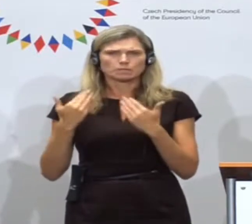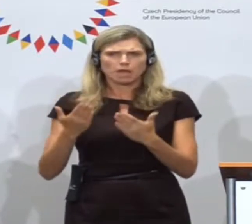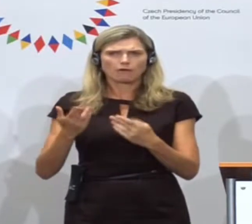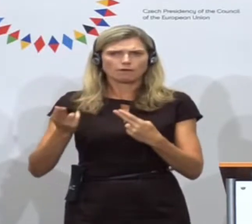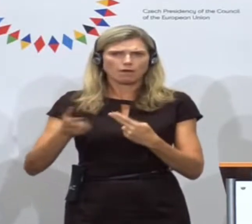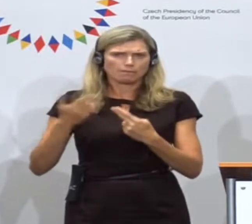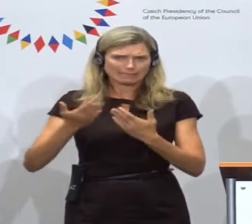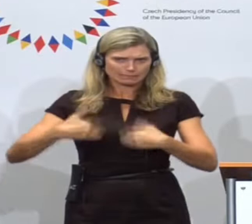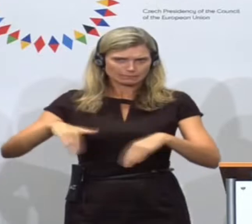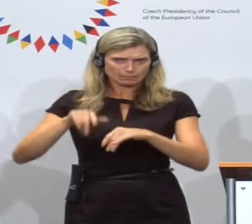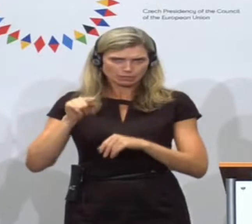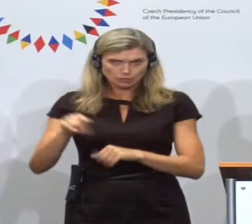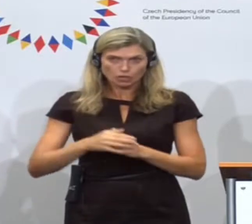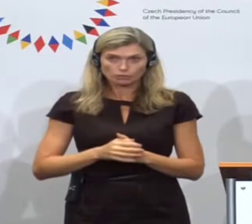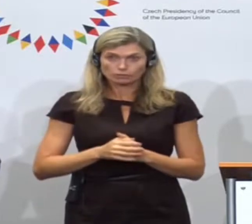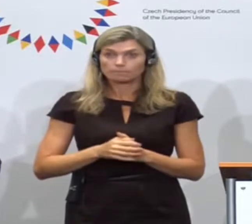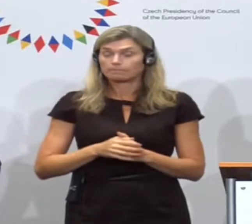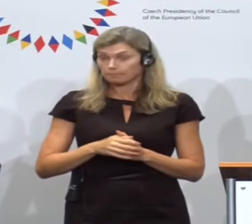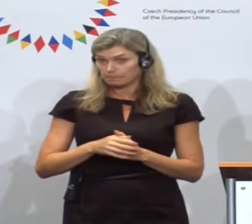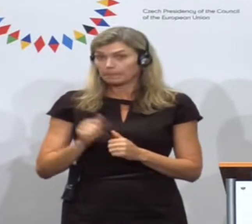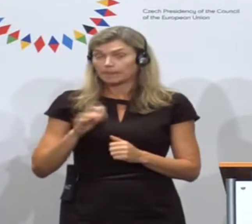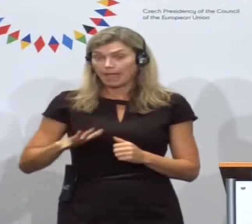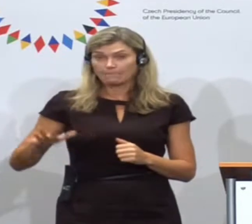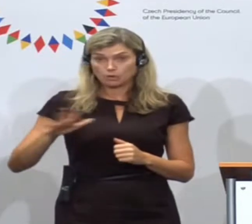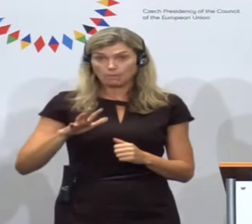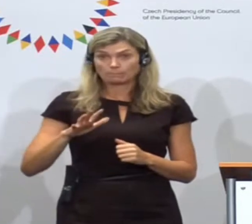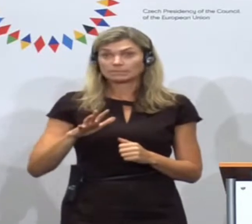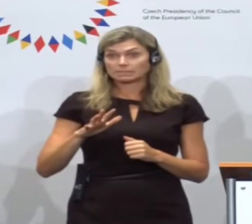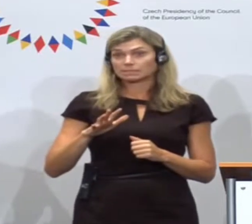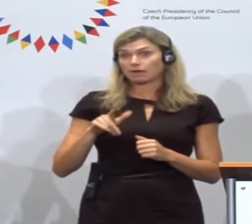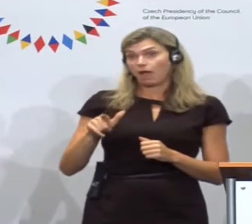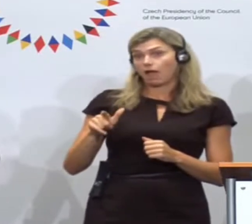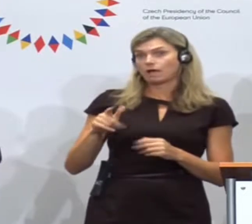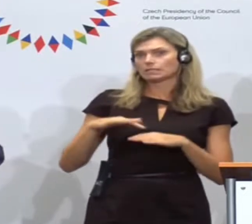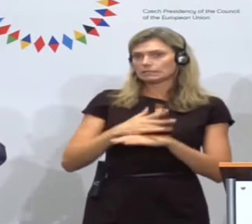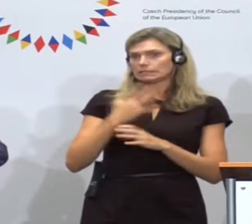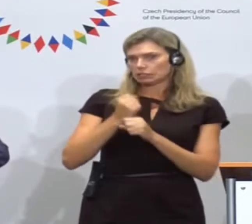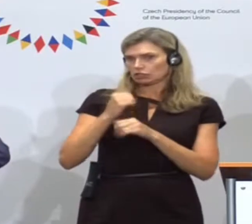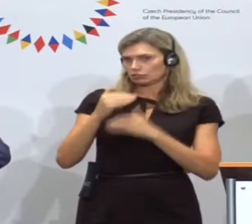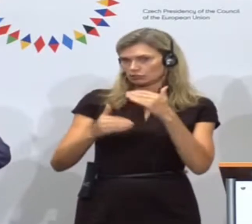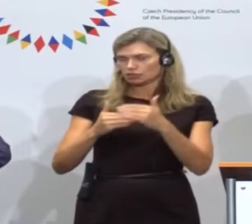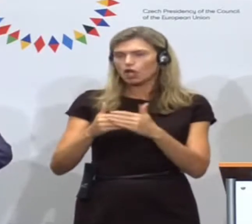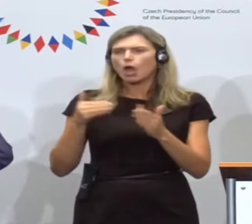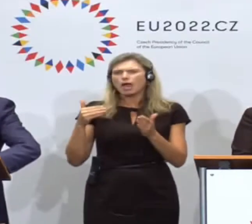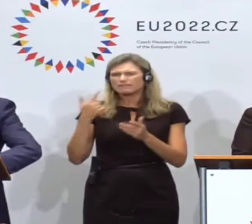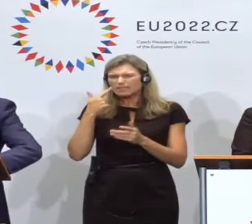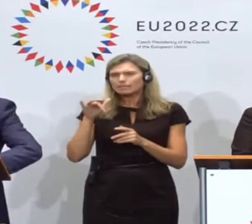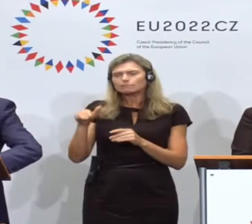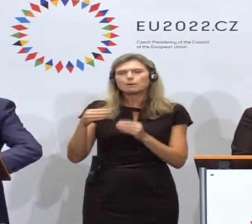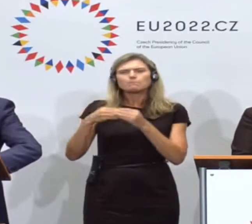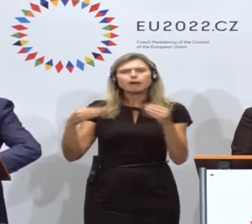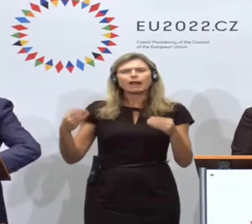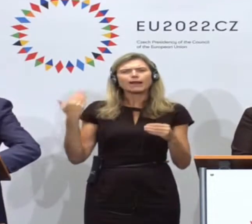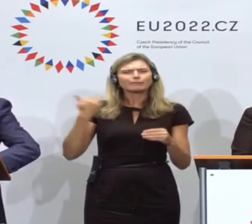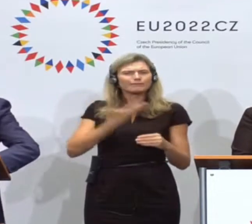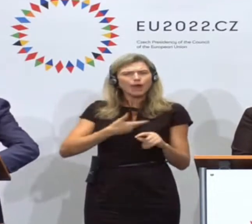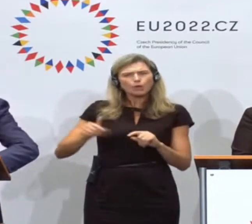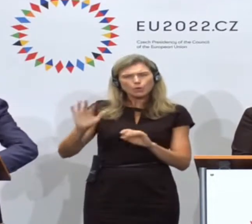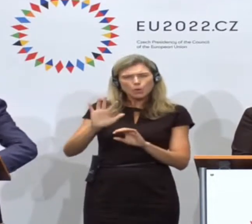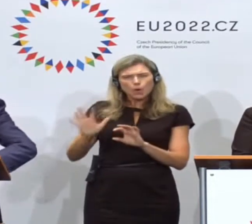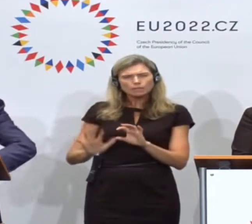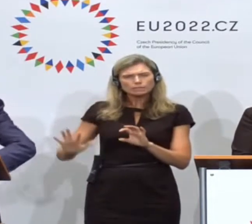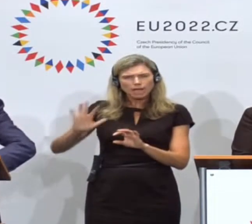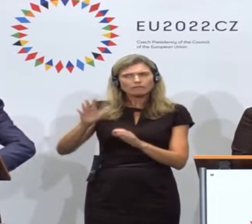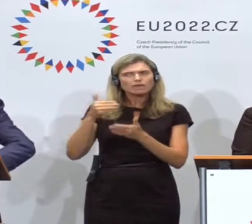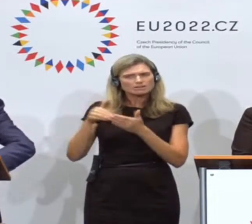facing a lot of problems. We have been working during the summer on trying to avoid a new crisis between Kosovo and